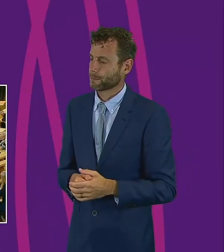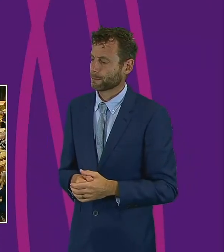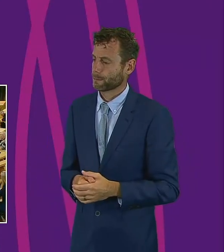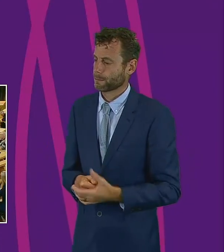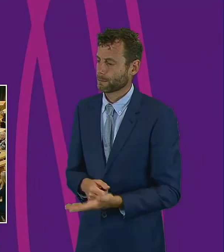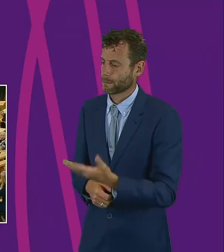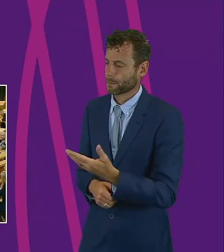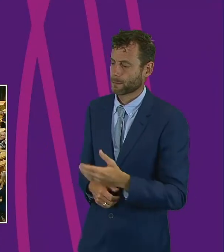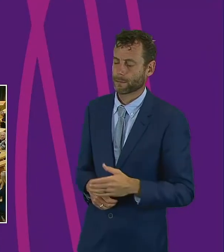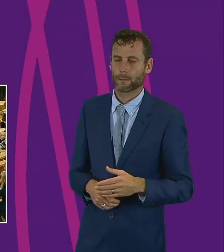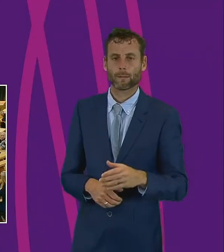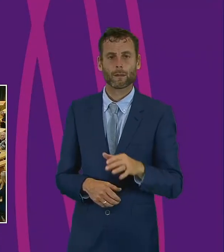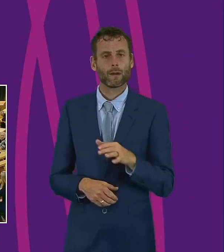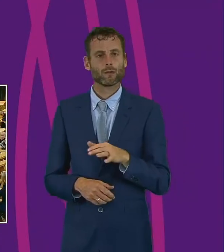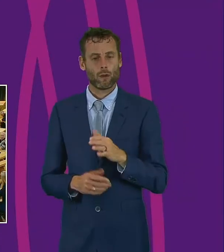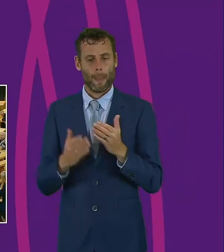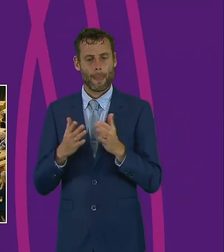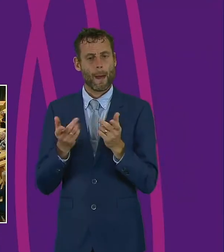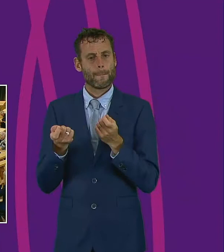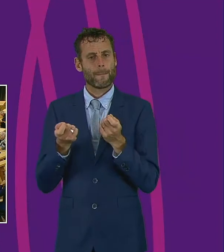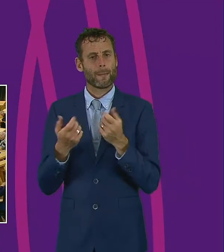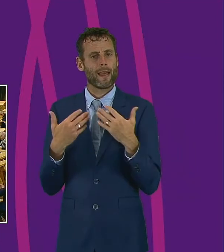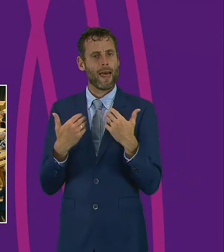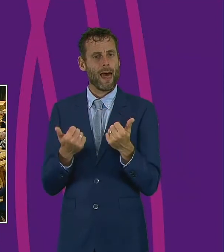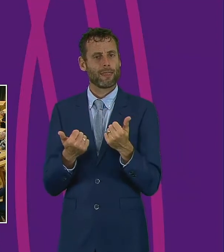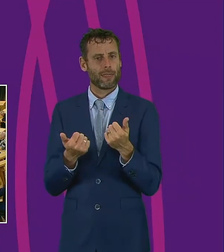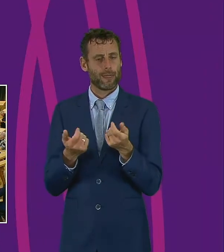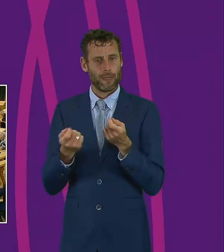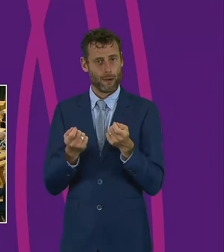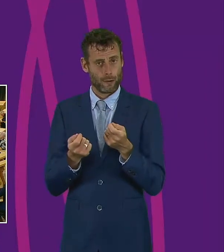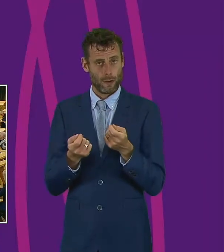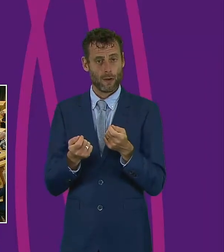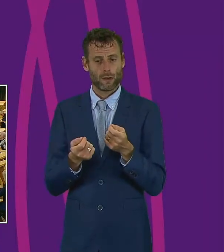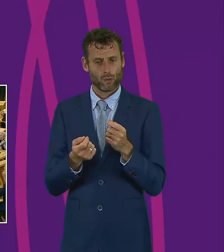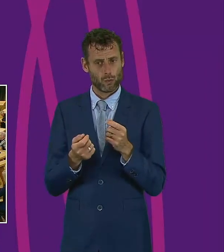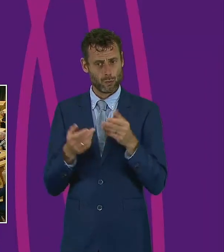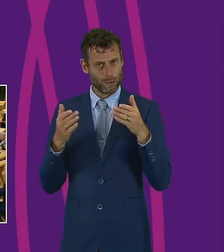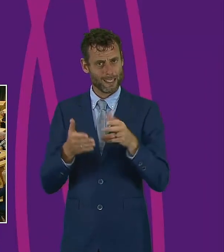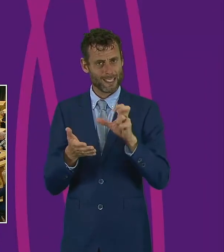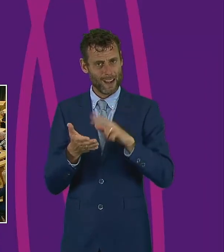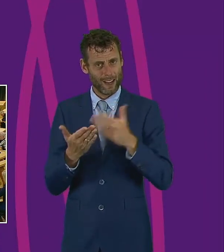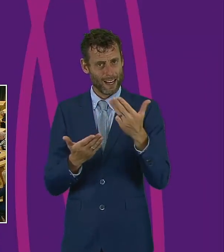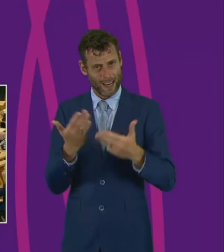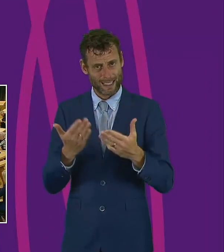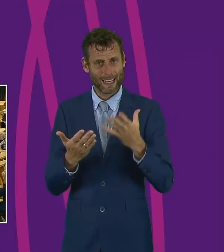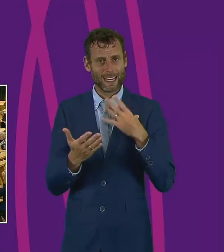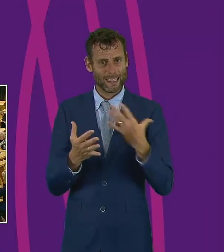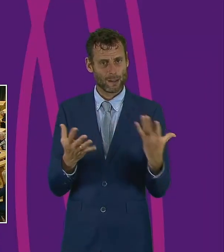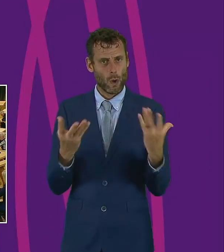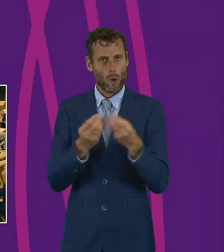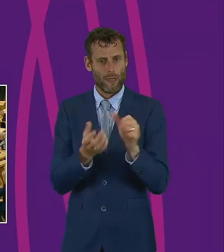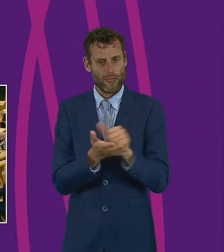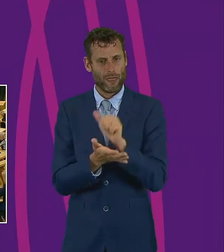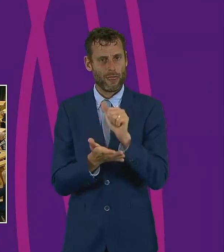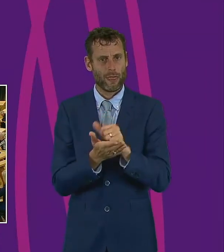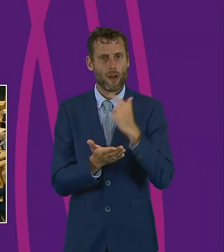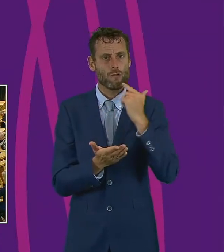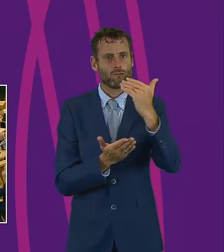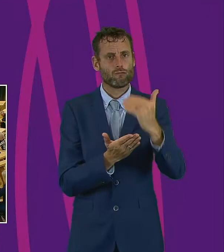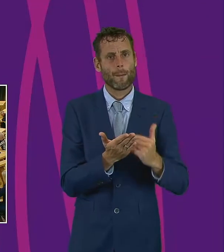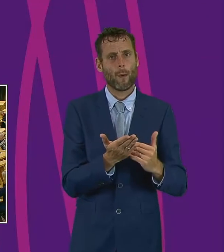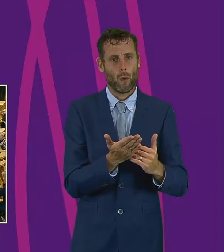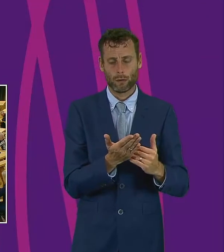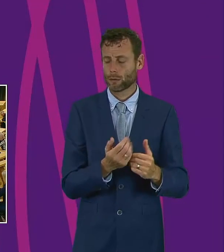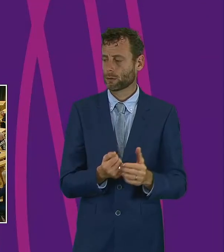the public health measures to suppress coronavirus must be matched with the right support so my Aberdeen constituents can continue to provide for